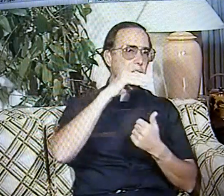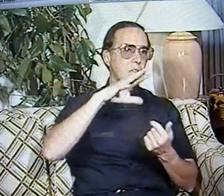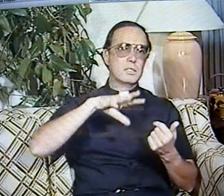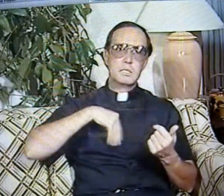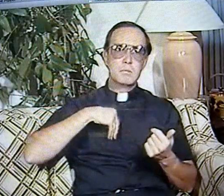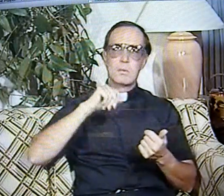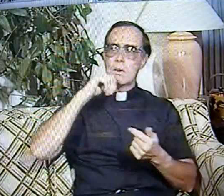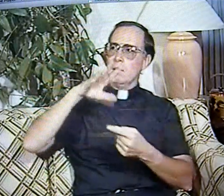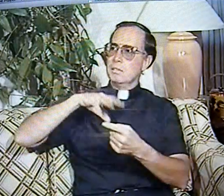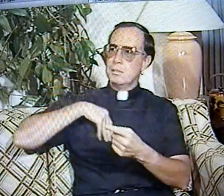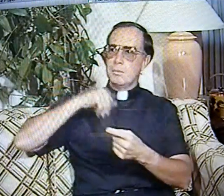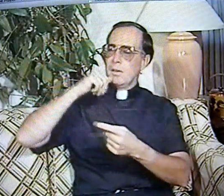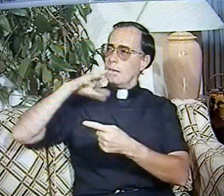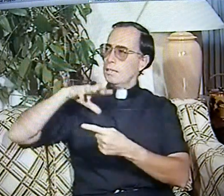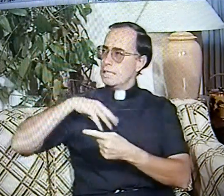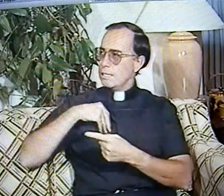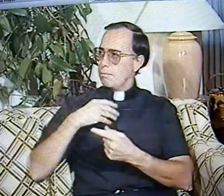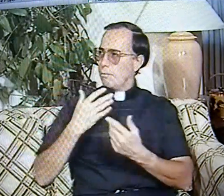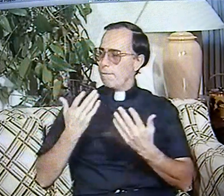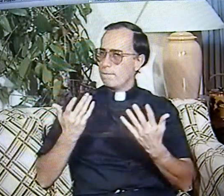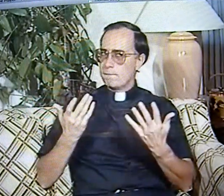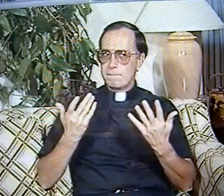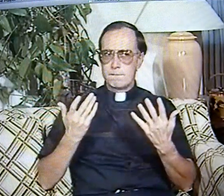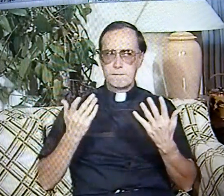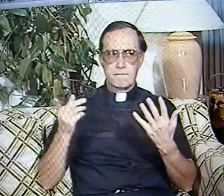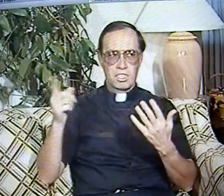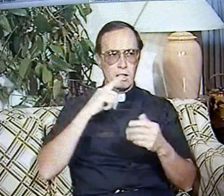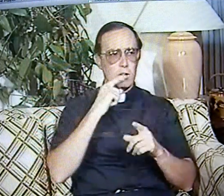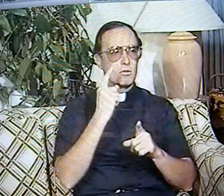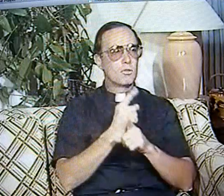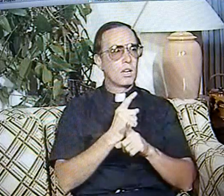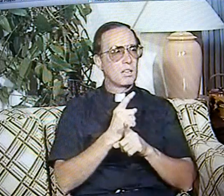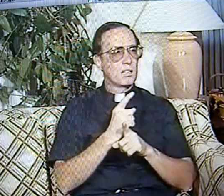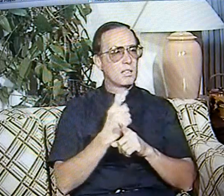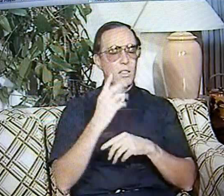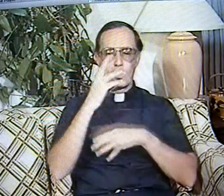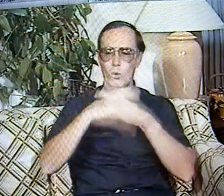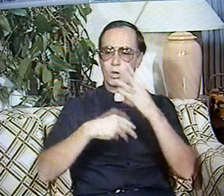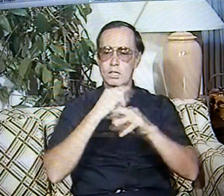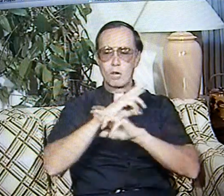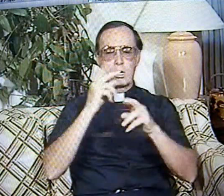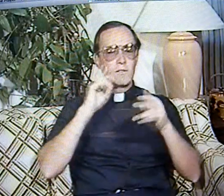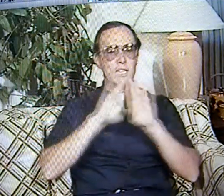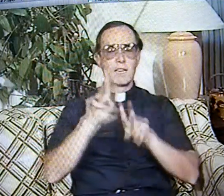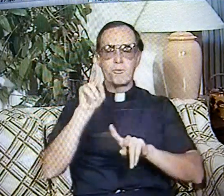I would send more letters, and they didn't accept me again and again.